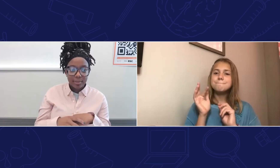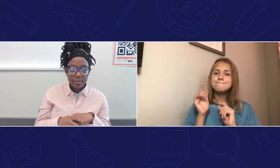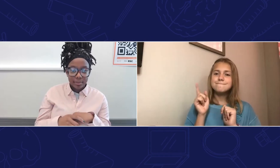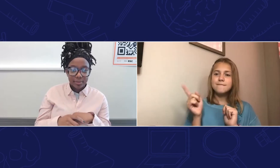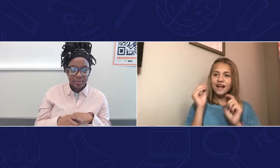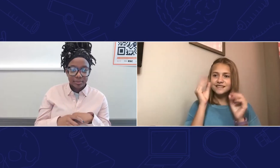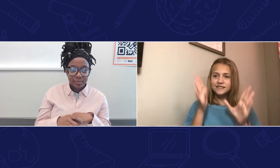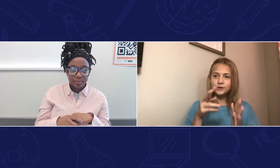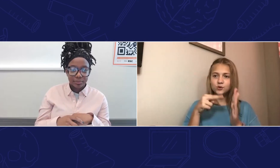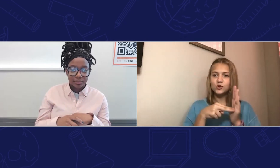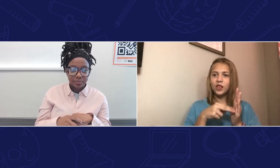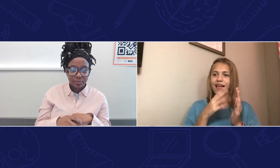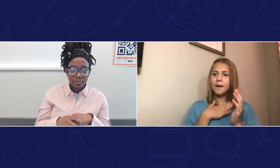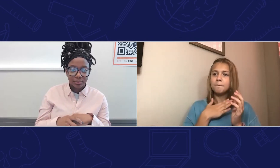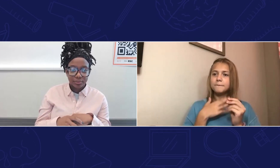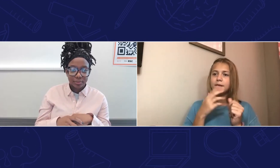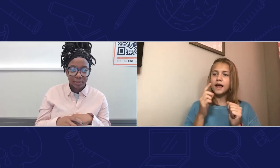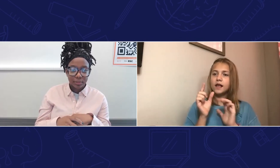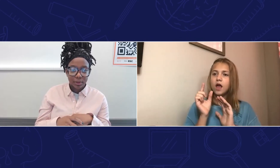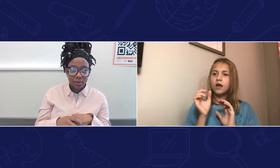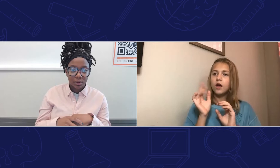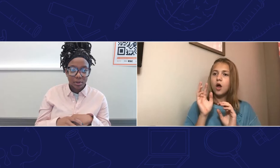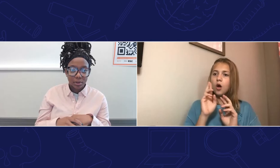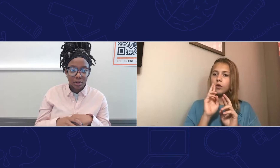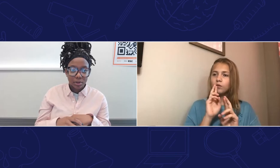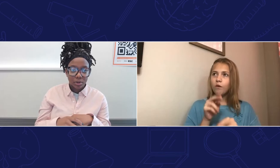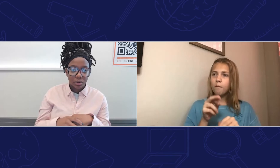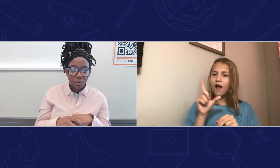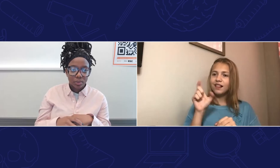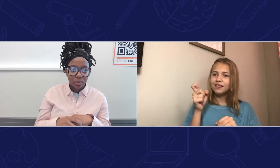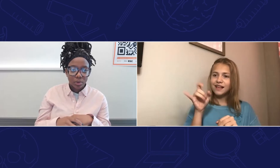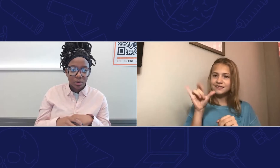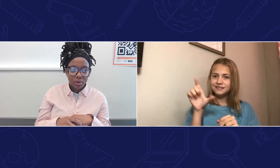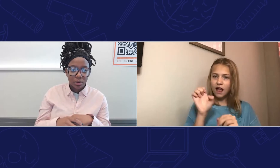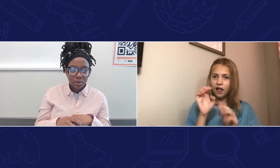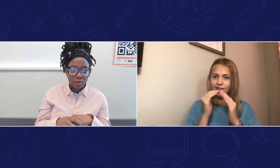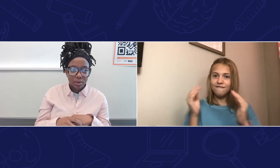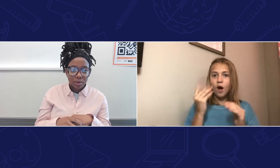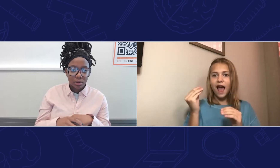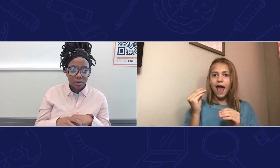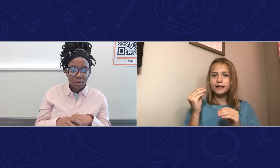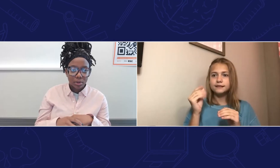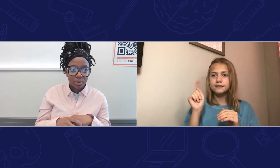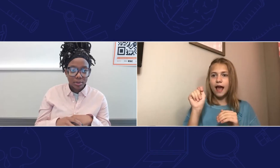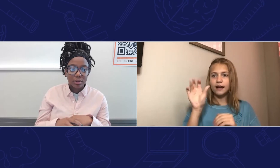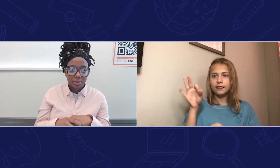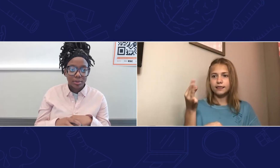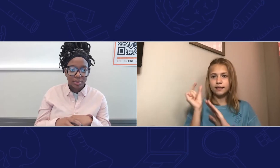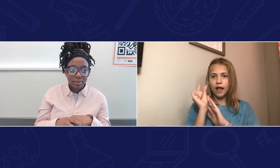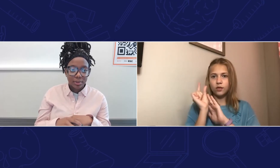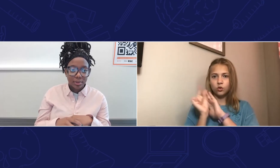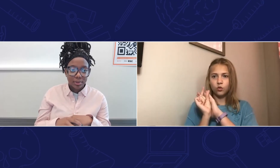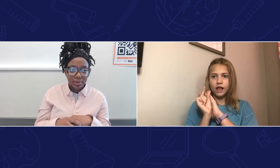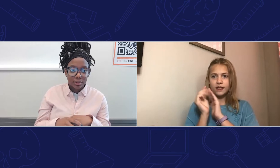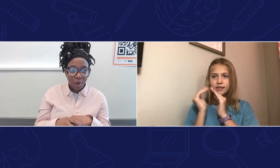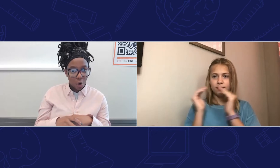During sixth grade, a teacher was looking at my report for my lexical level and said I was reading